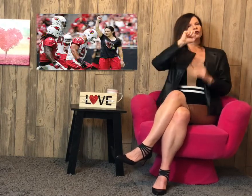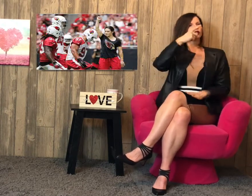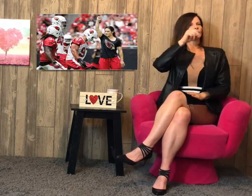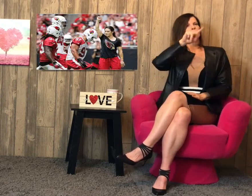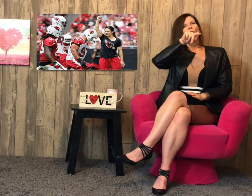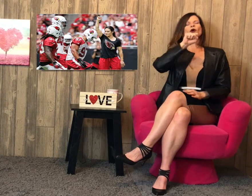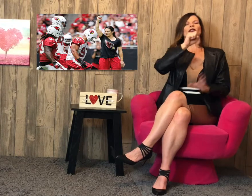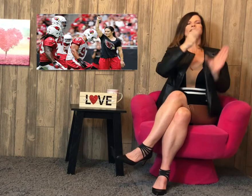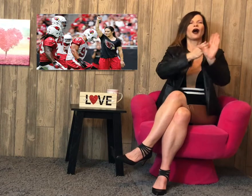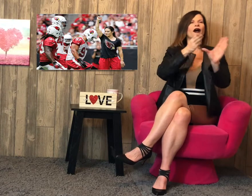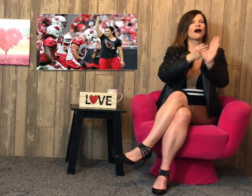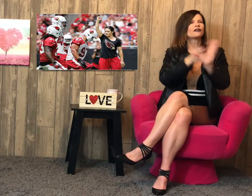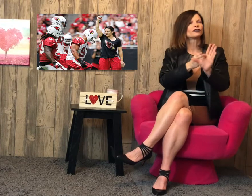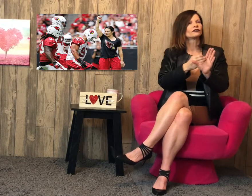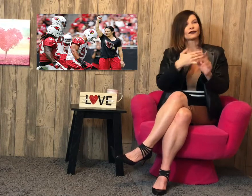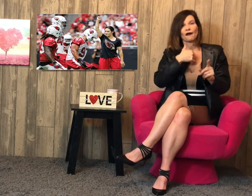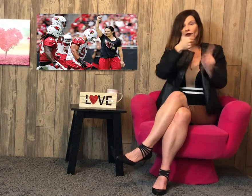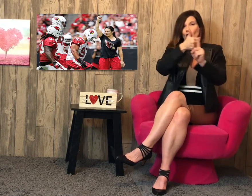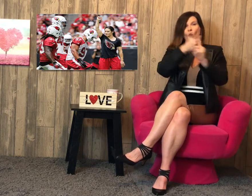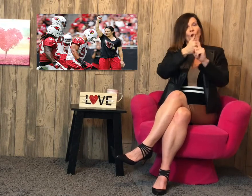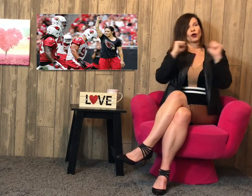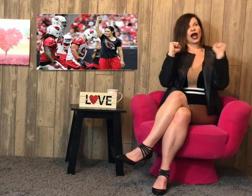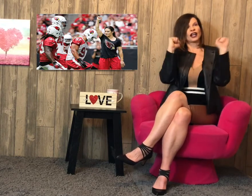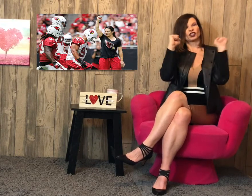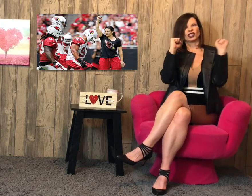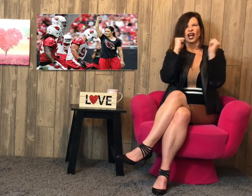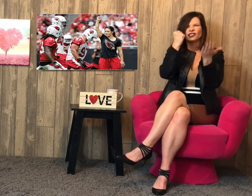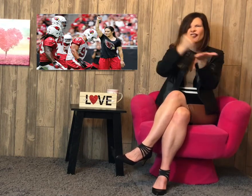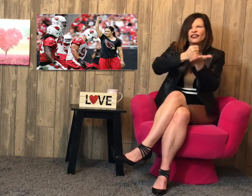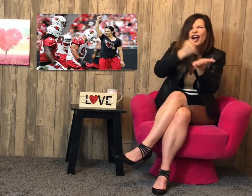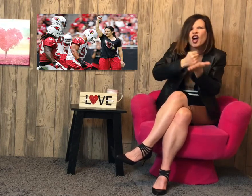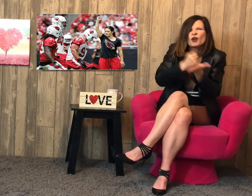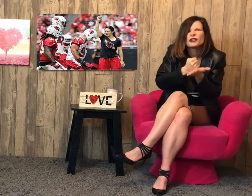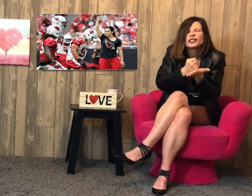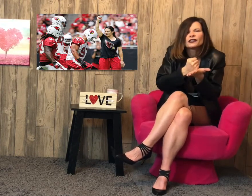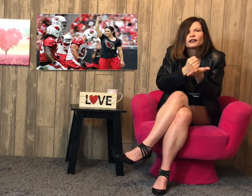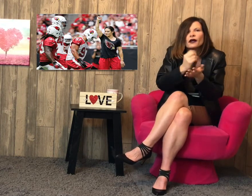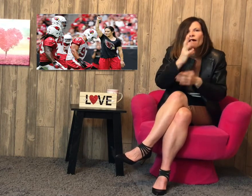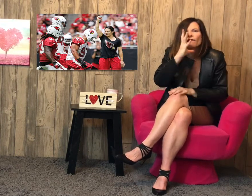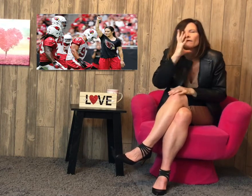sports psychologists and fitness therapists. I never knew that.